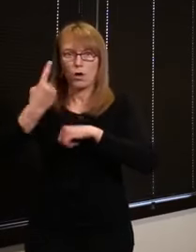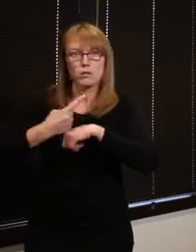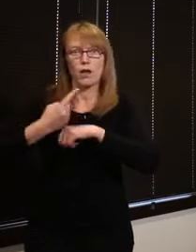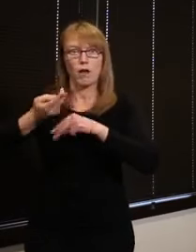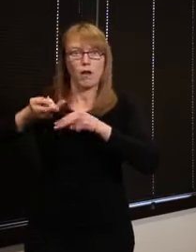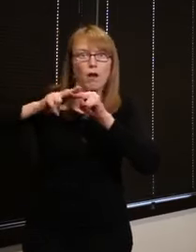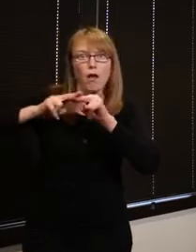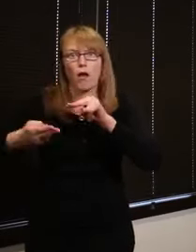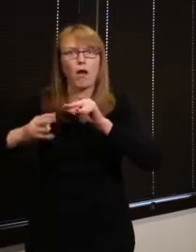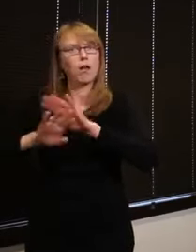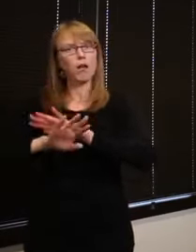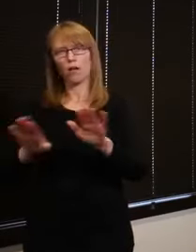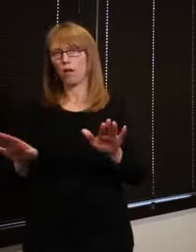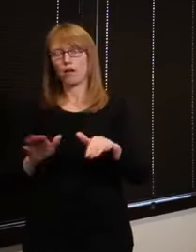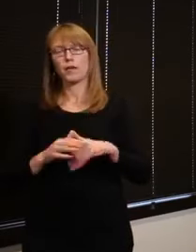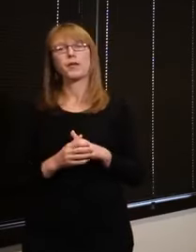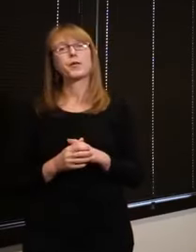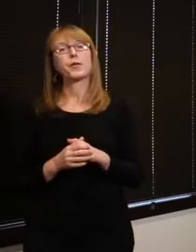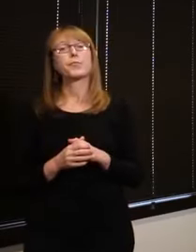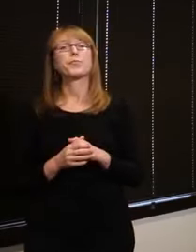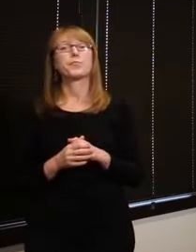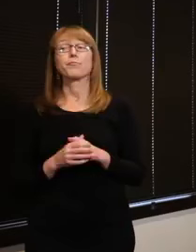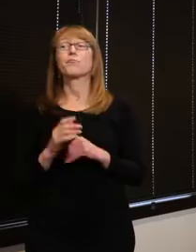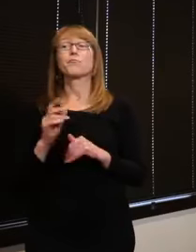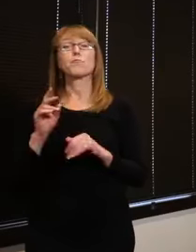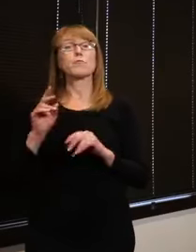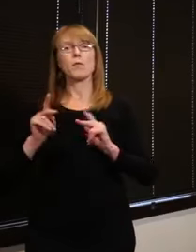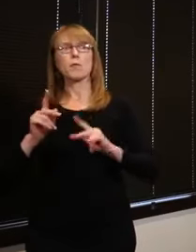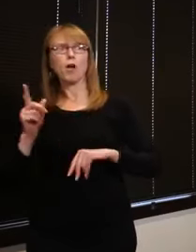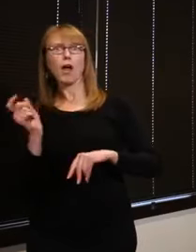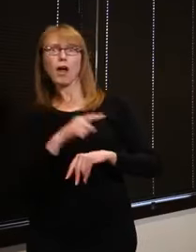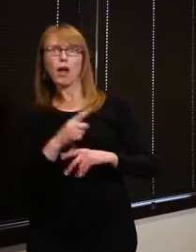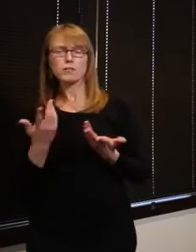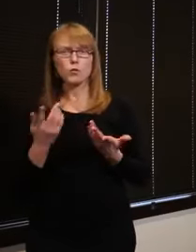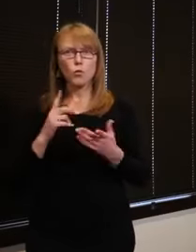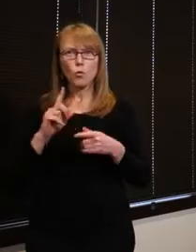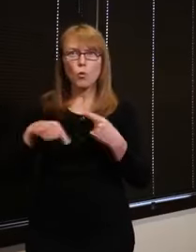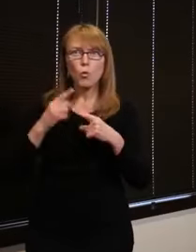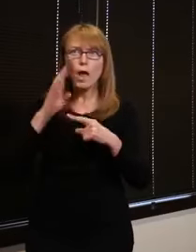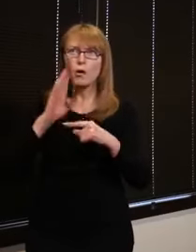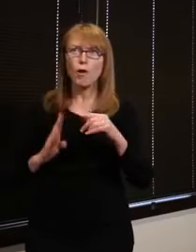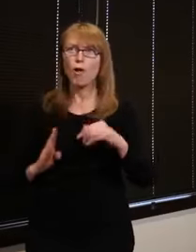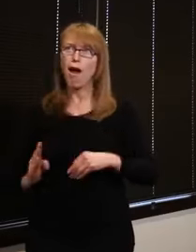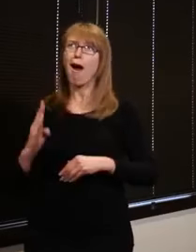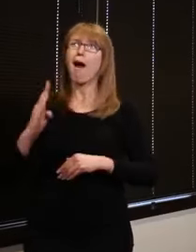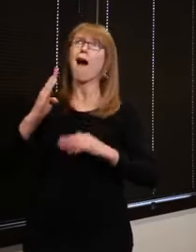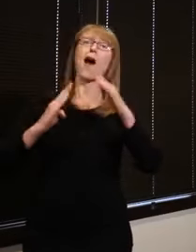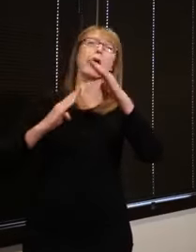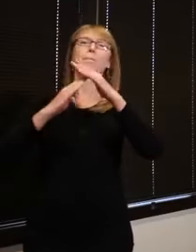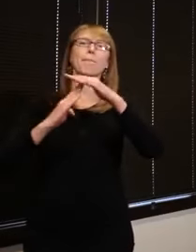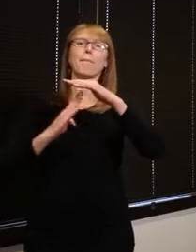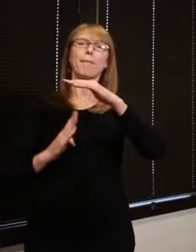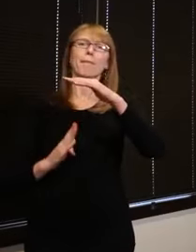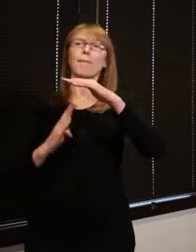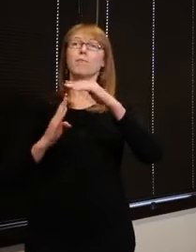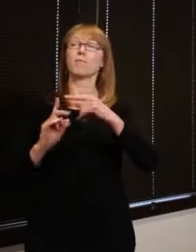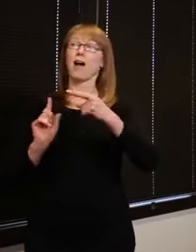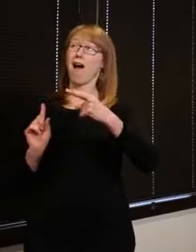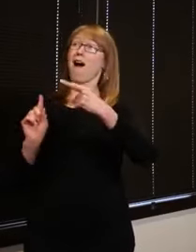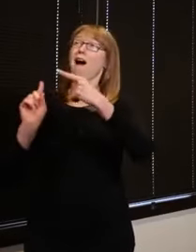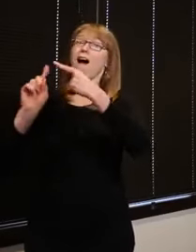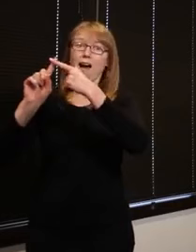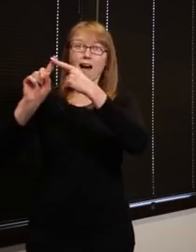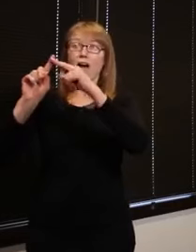about when are we going to peak here in St. Louis and what that might look like. And my colleagues, as I mentioned, from